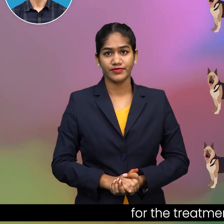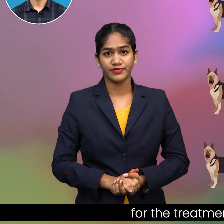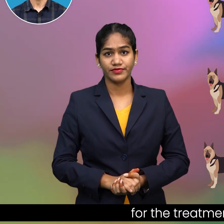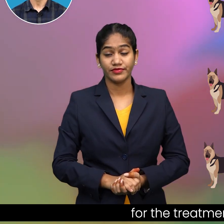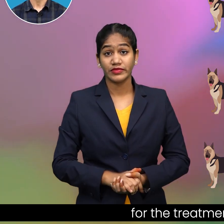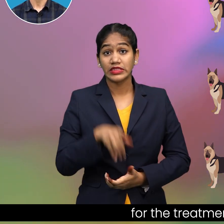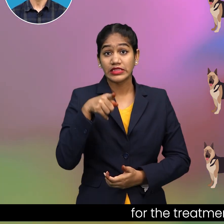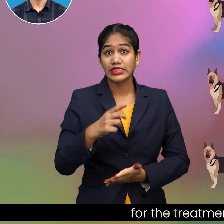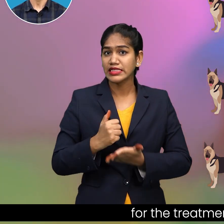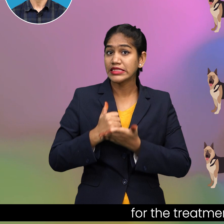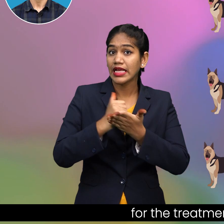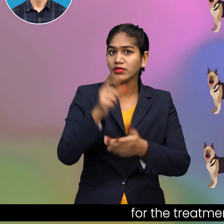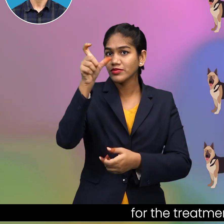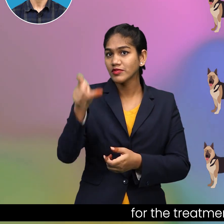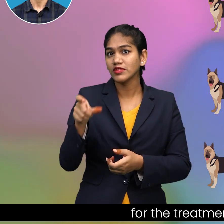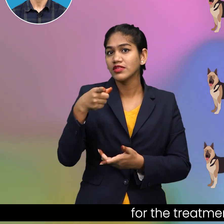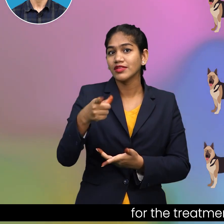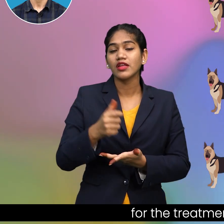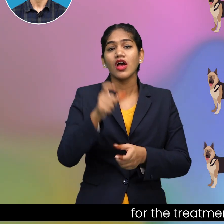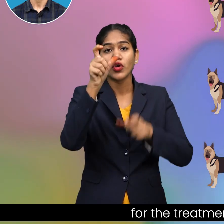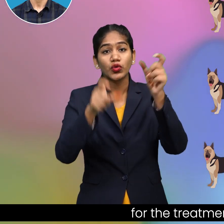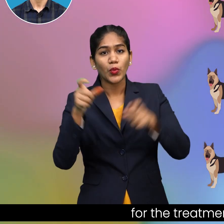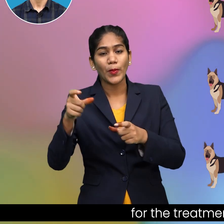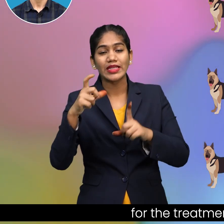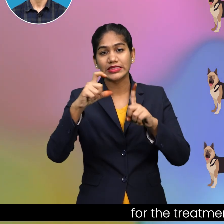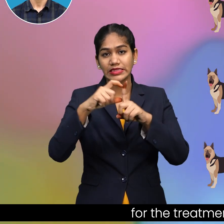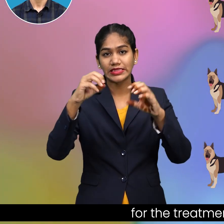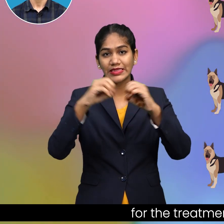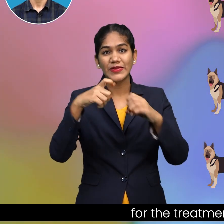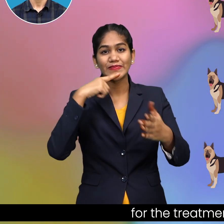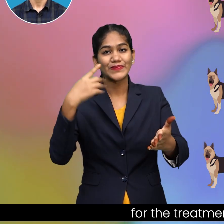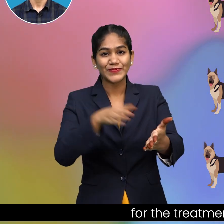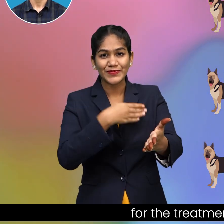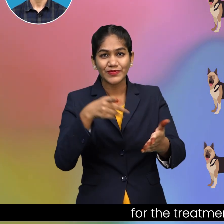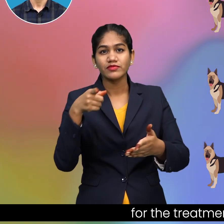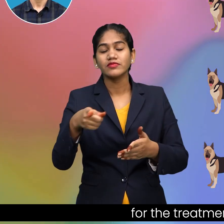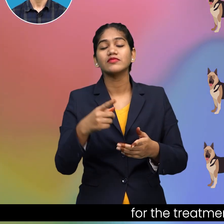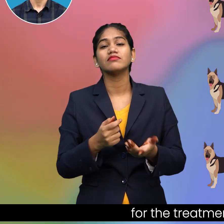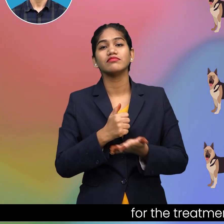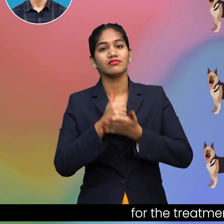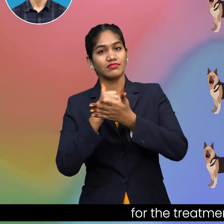for the treatment of human diabetes.